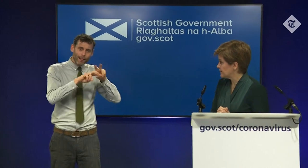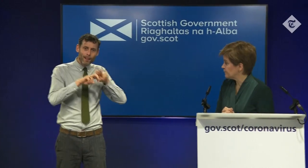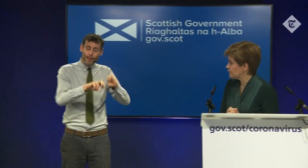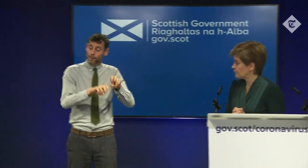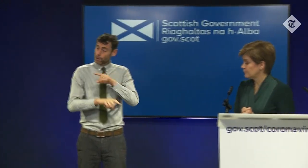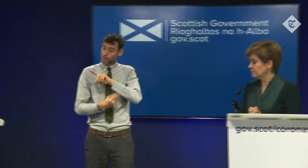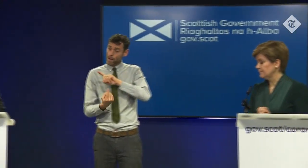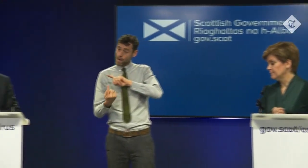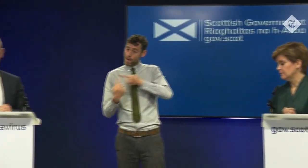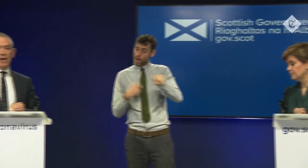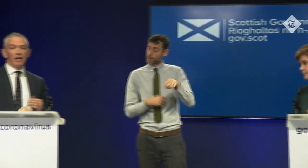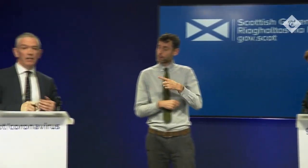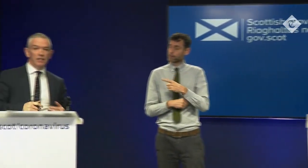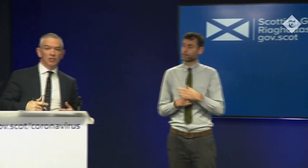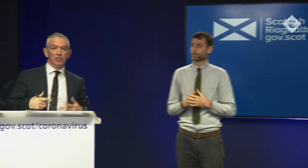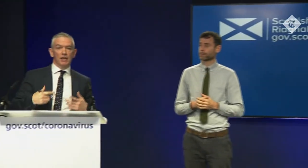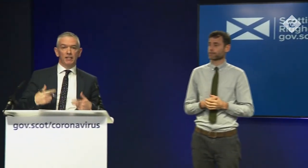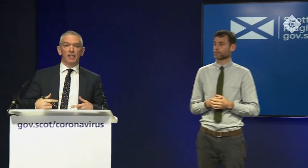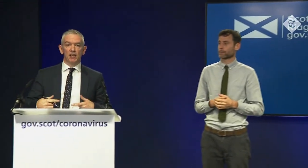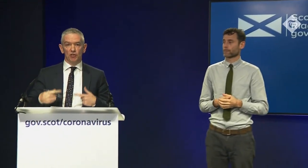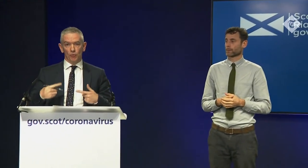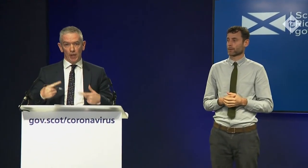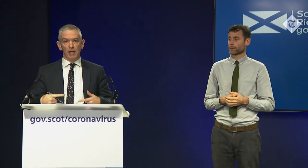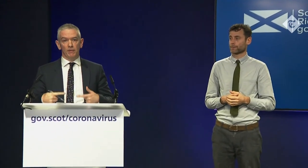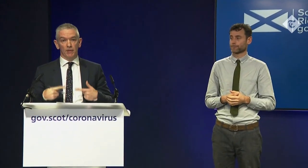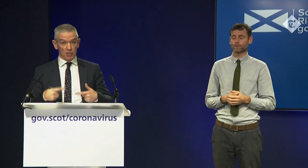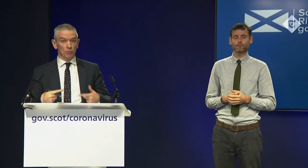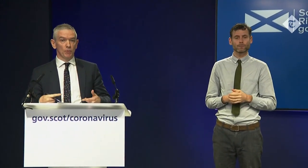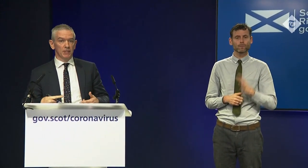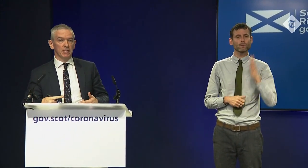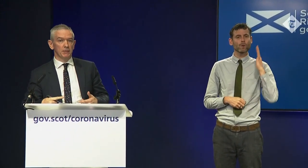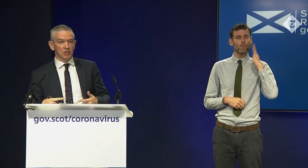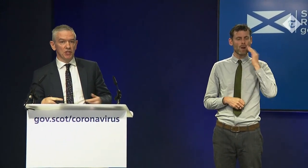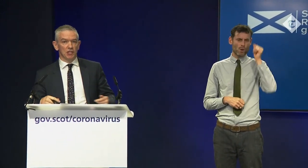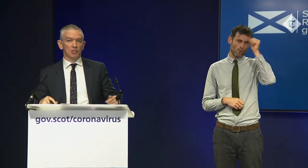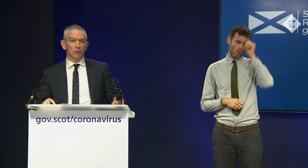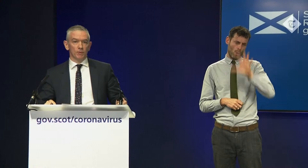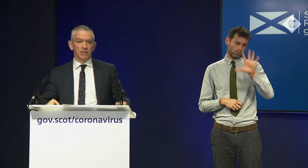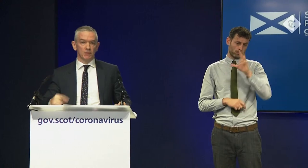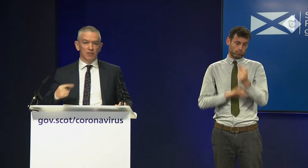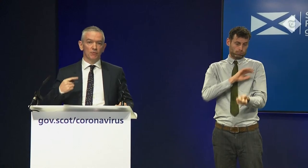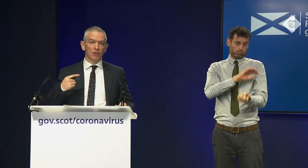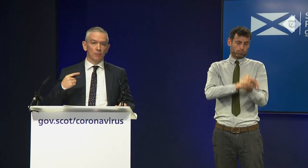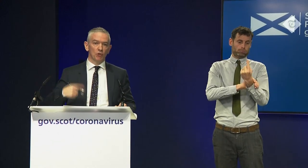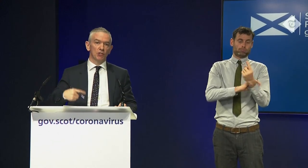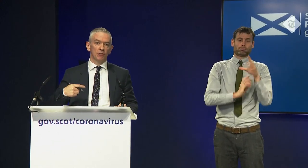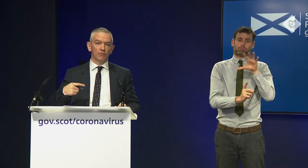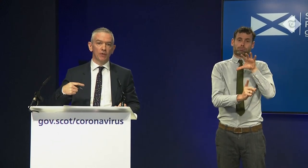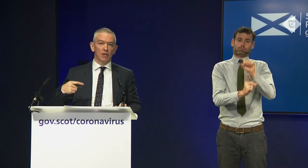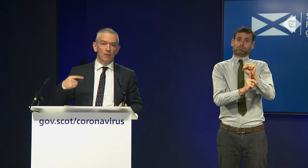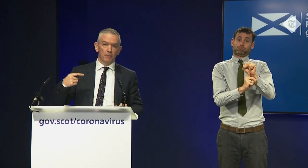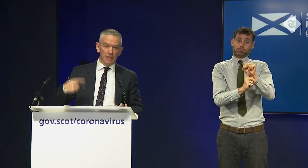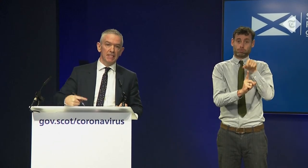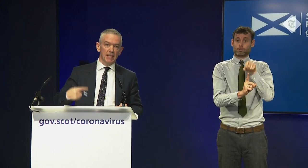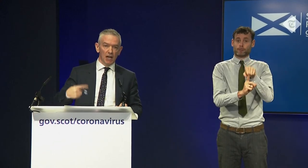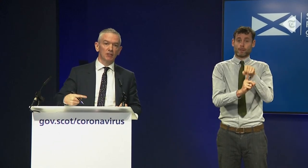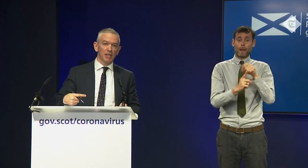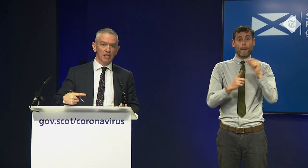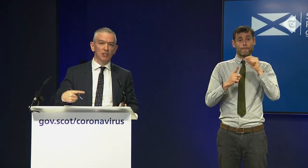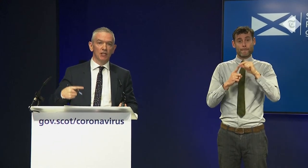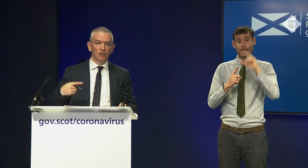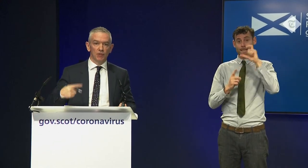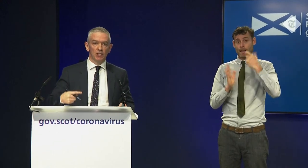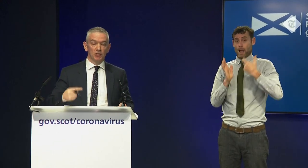answer that. So, Chris, the earliest indication that we have at this moment in time, and I stress at this moment in time, is that for a positive